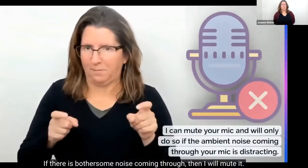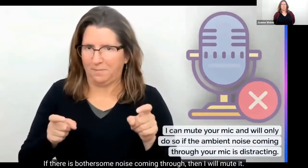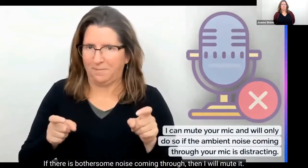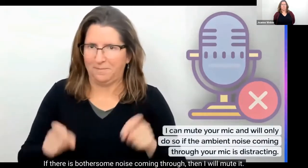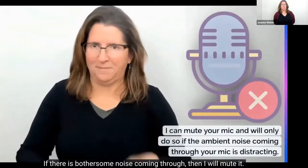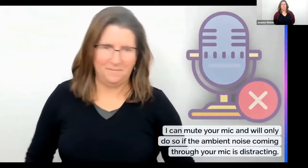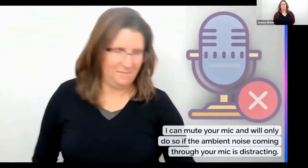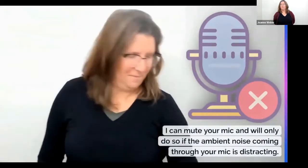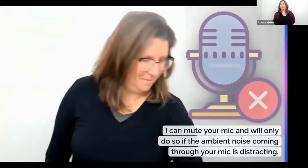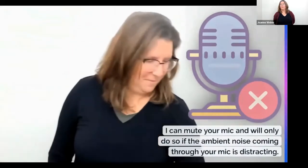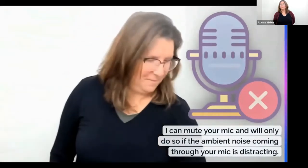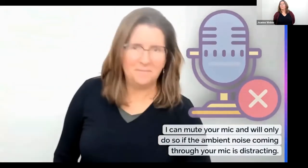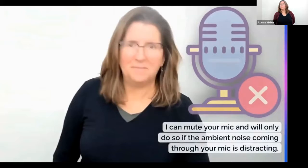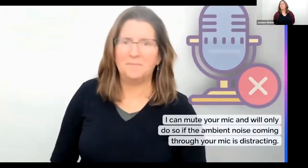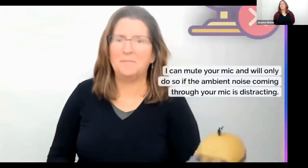it.